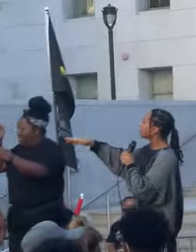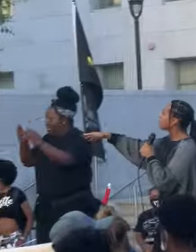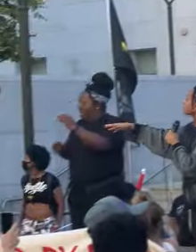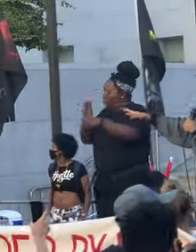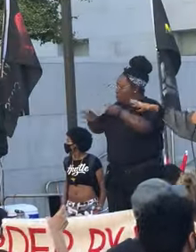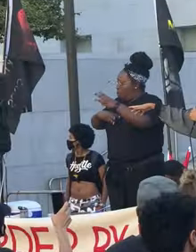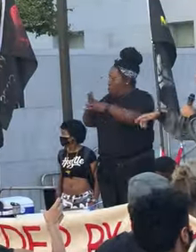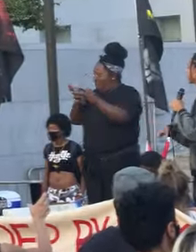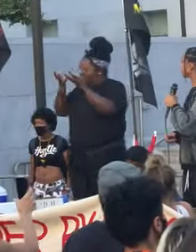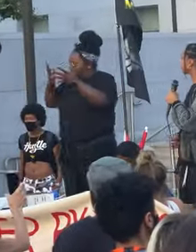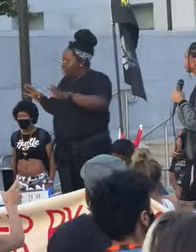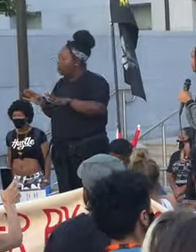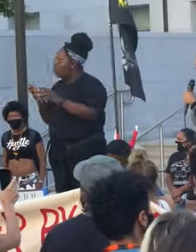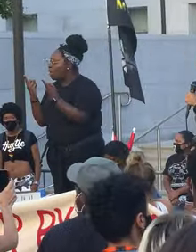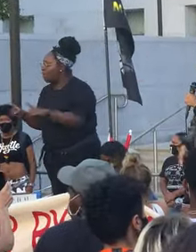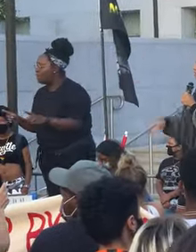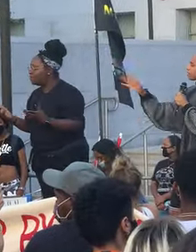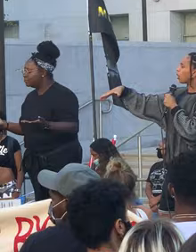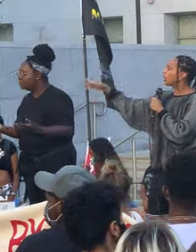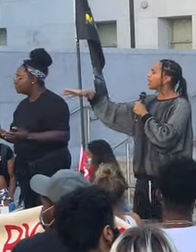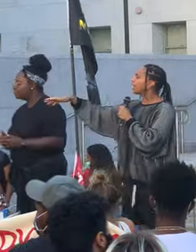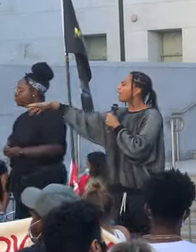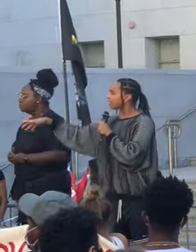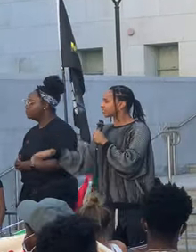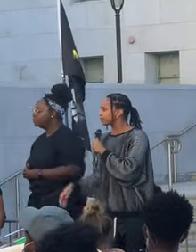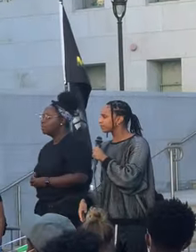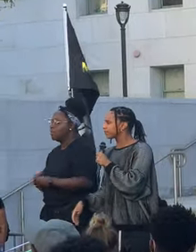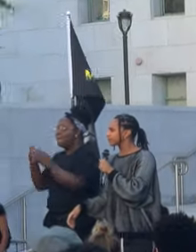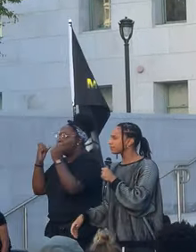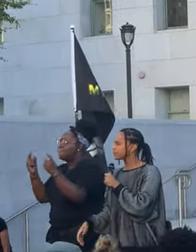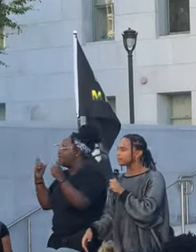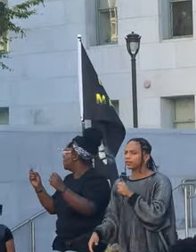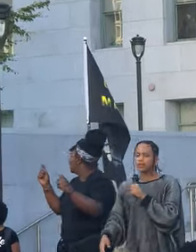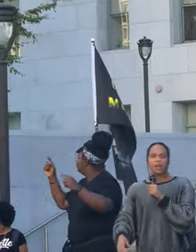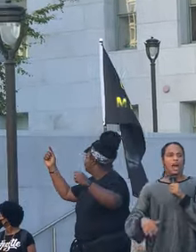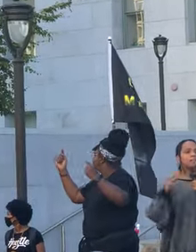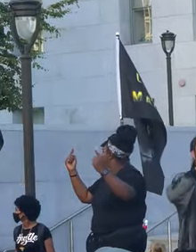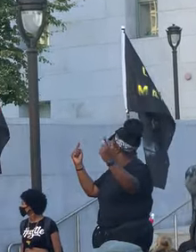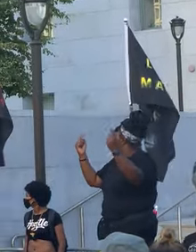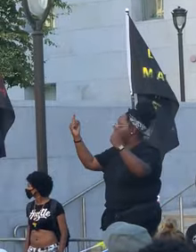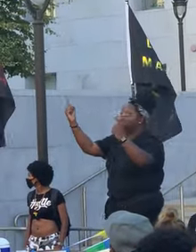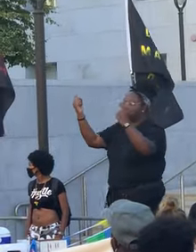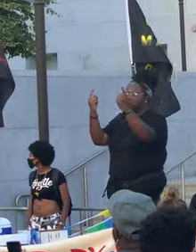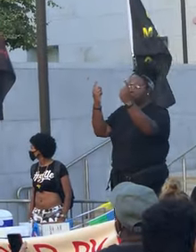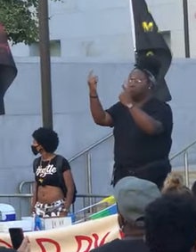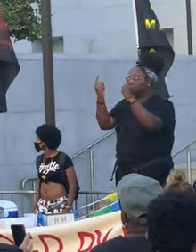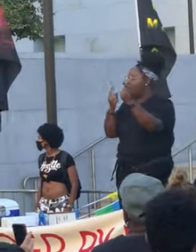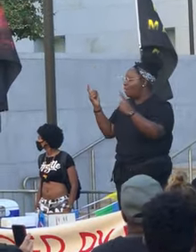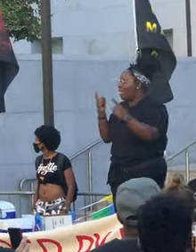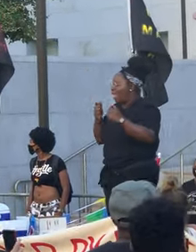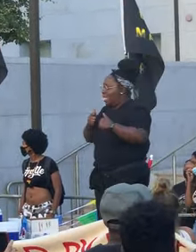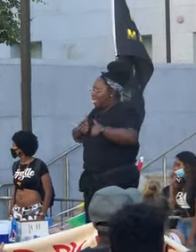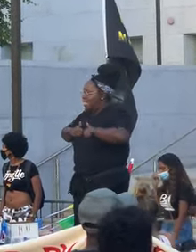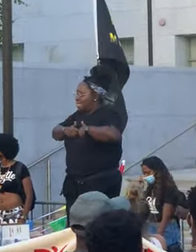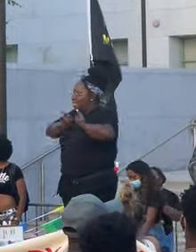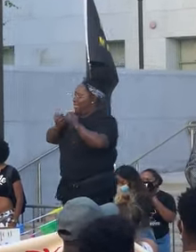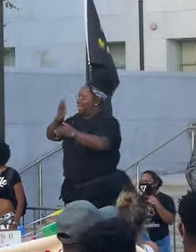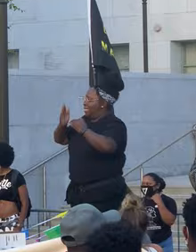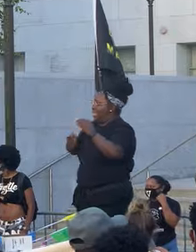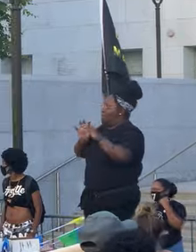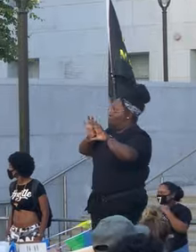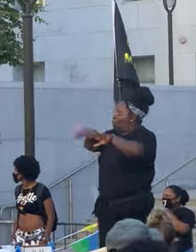And I want to remind you of something. So many of us have been living in the apocalypse